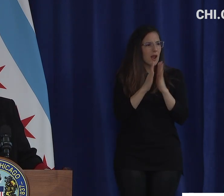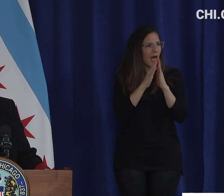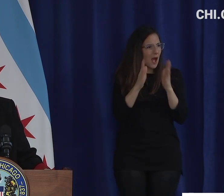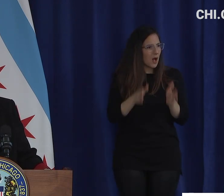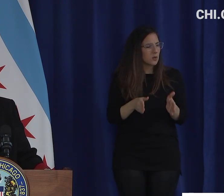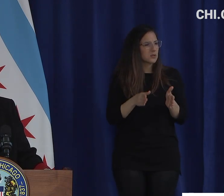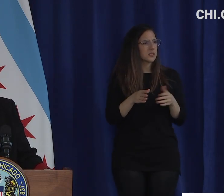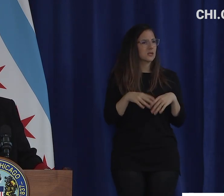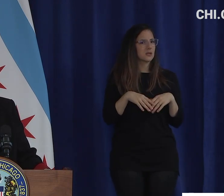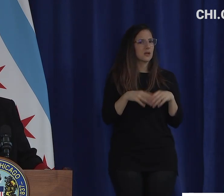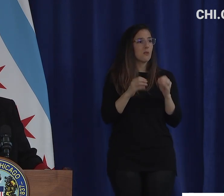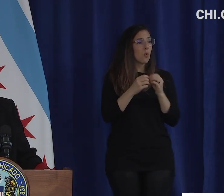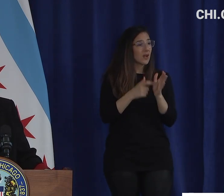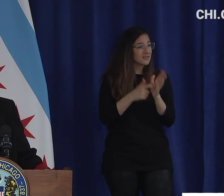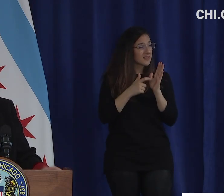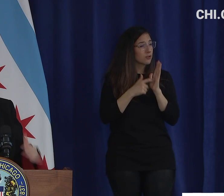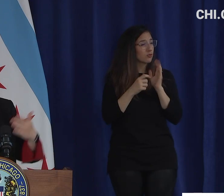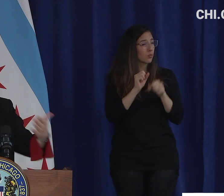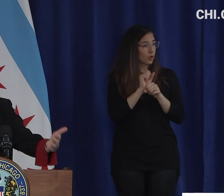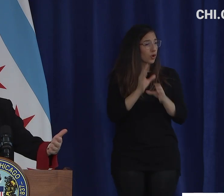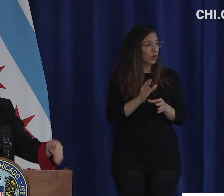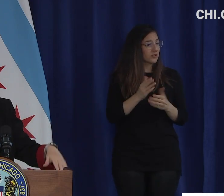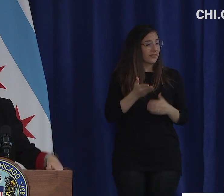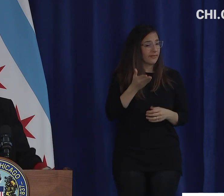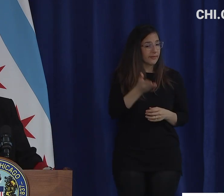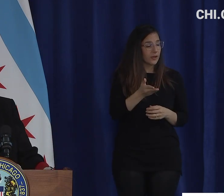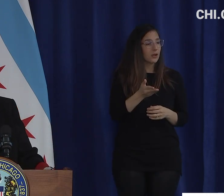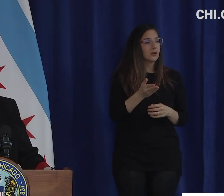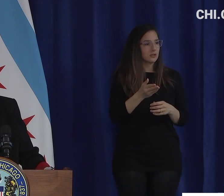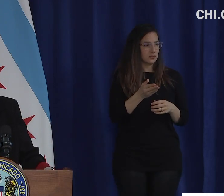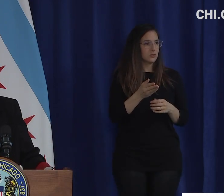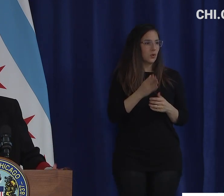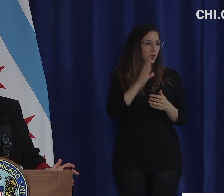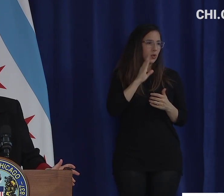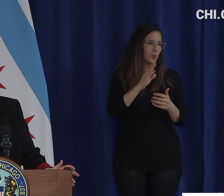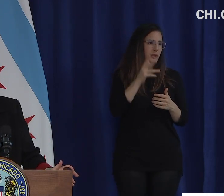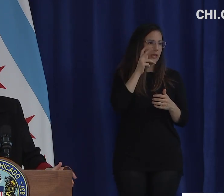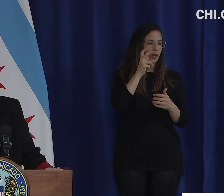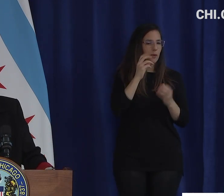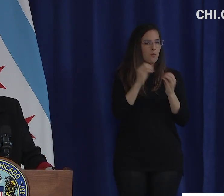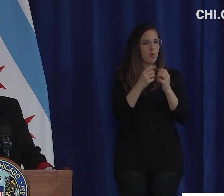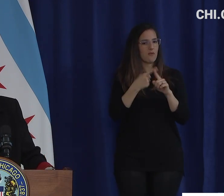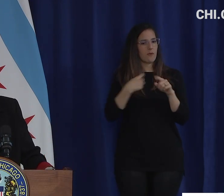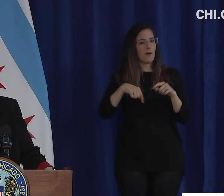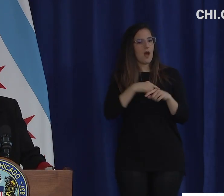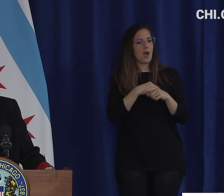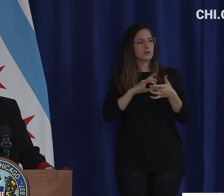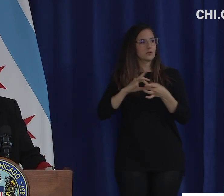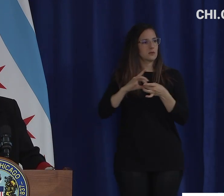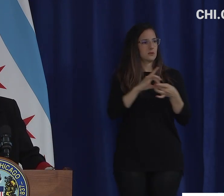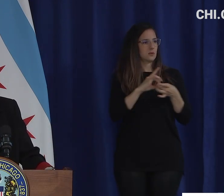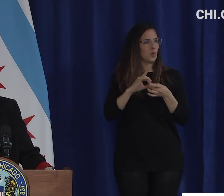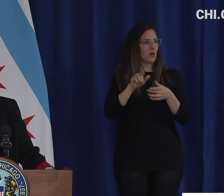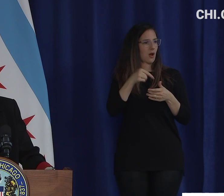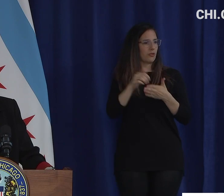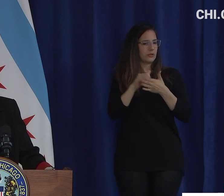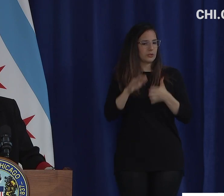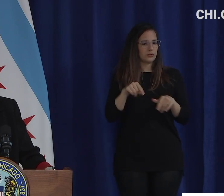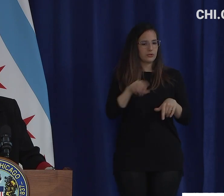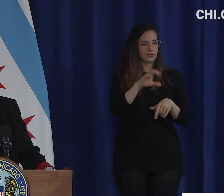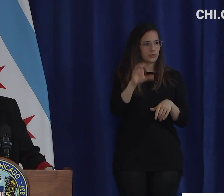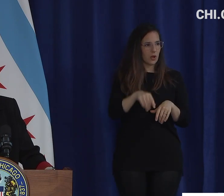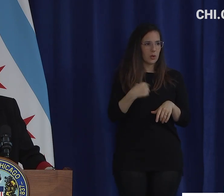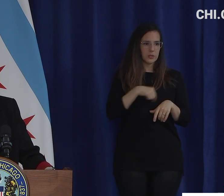But you're going to be hearing some more from us in partnership with many leaders around Chicago as we really work to